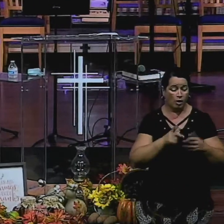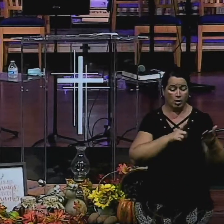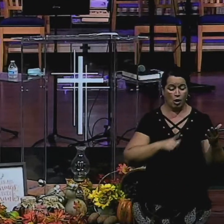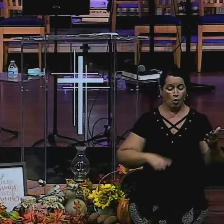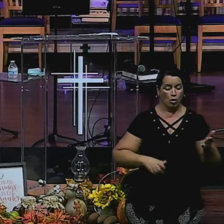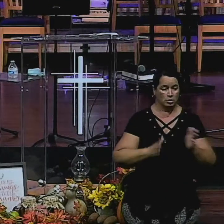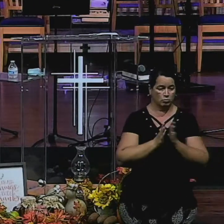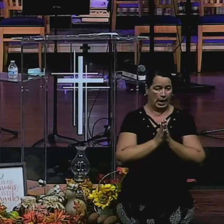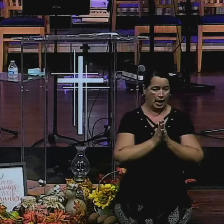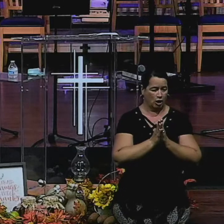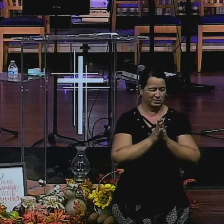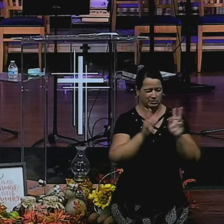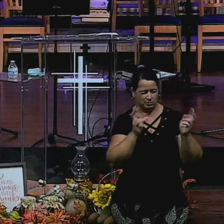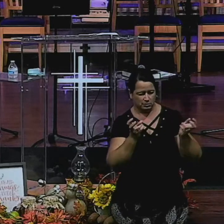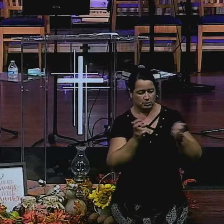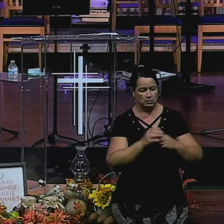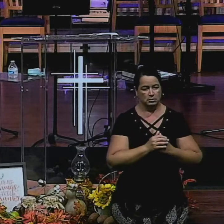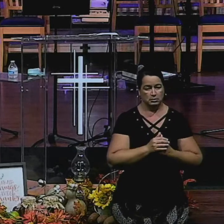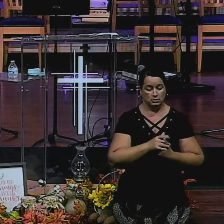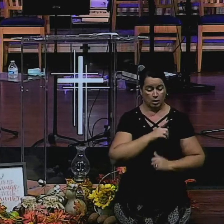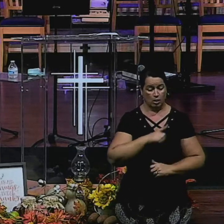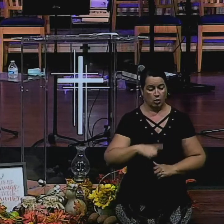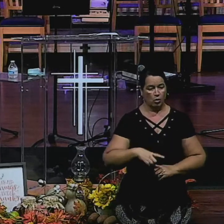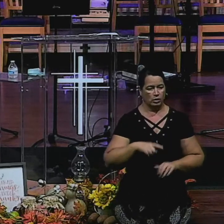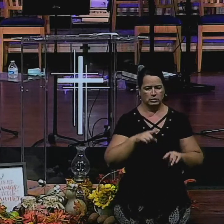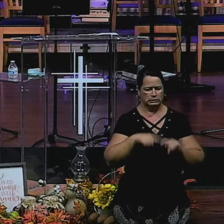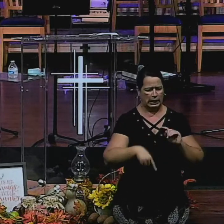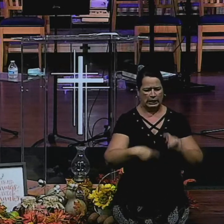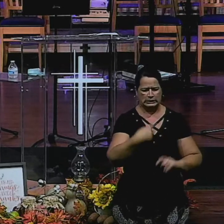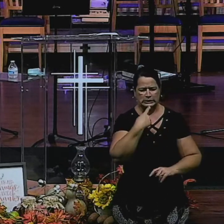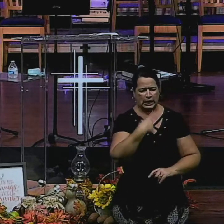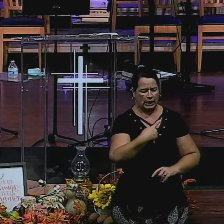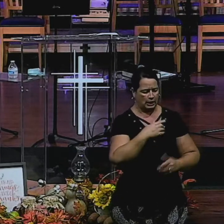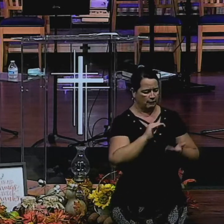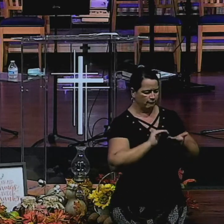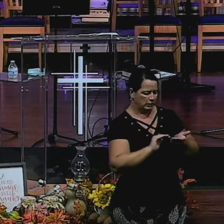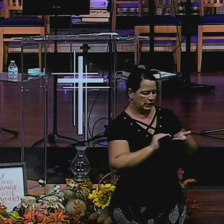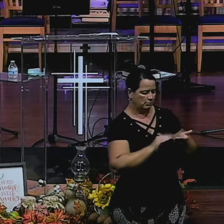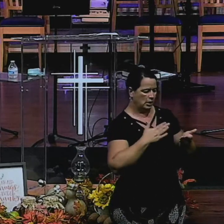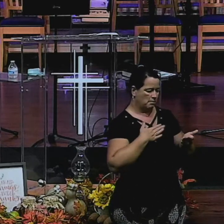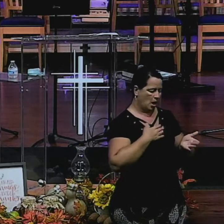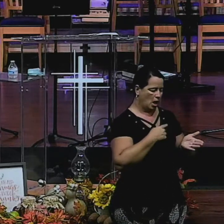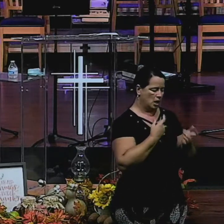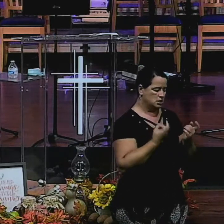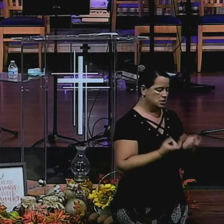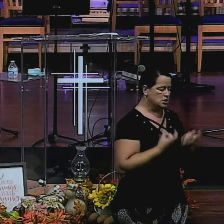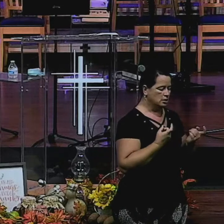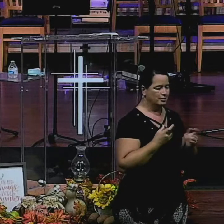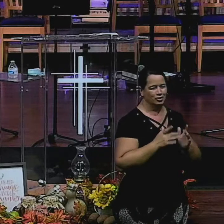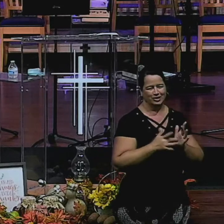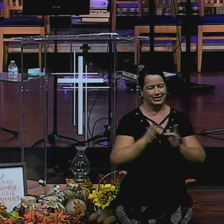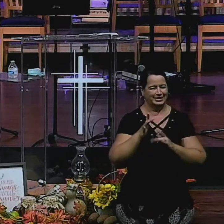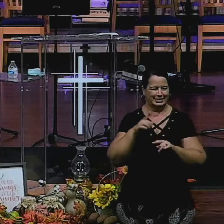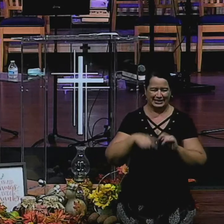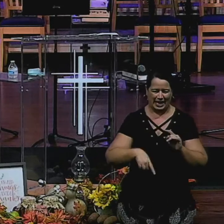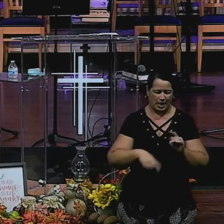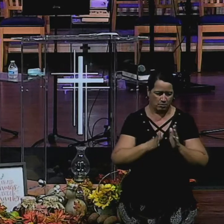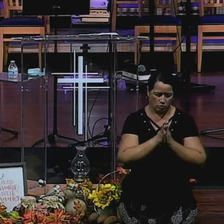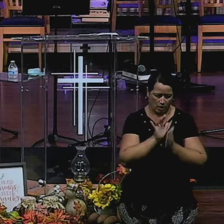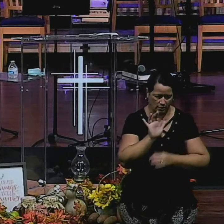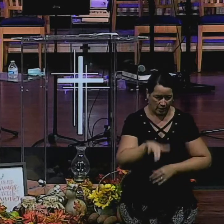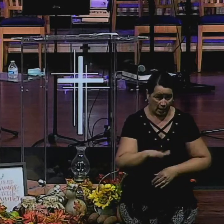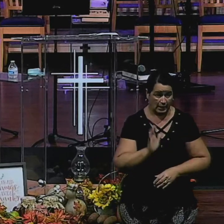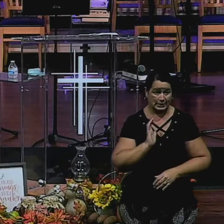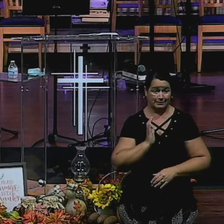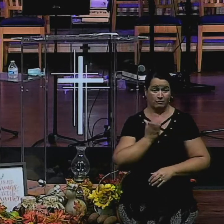himself could never say, give me this day my daily bread, forgive me my debts as I forgive. The Lord Jesus could never pray the